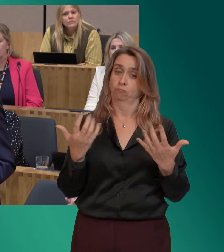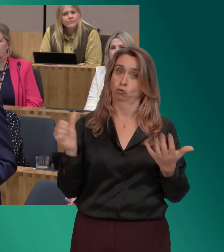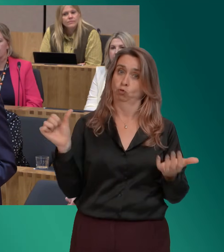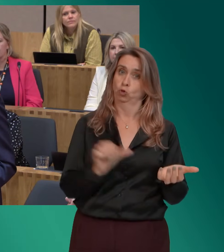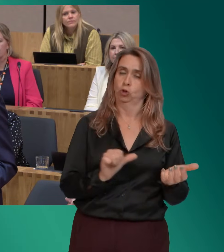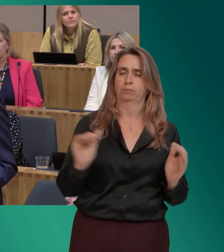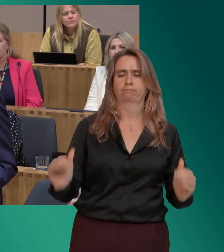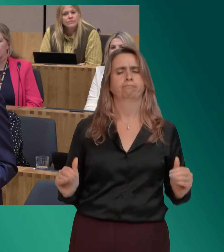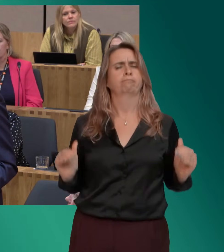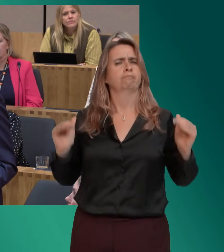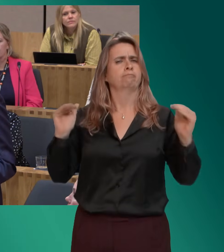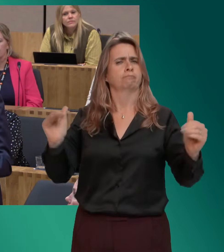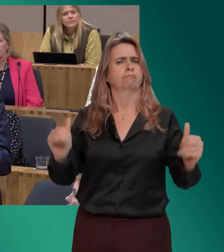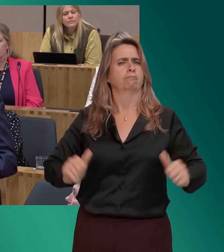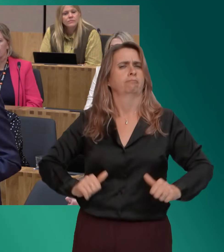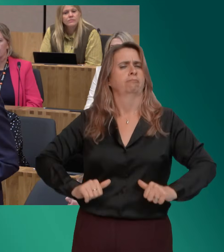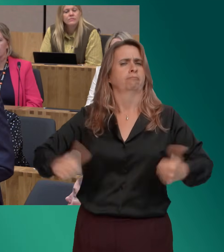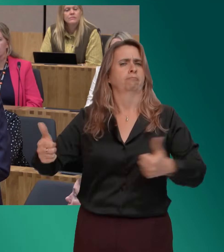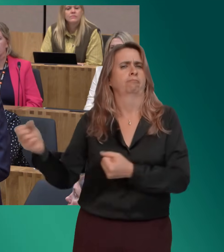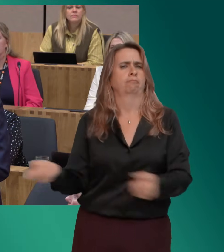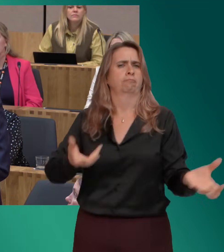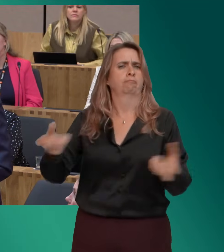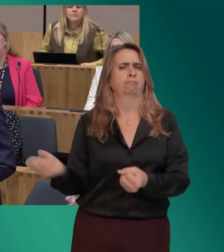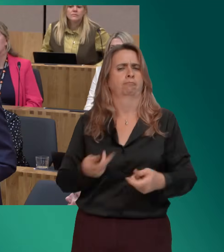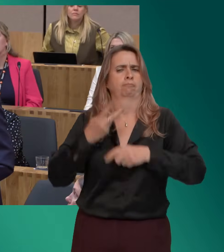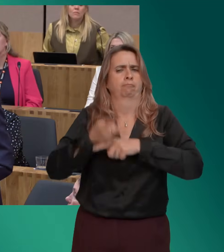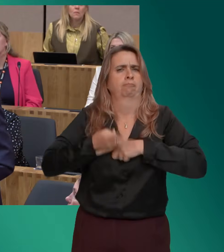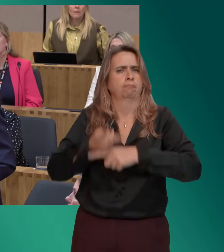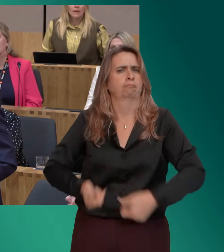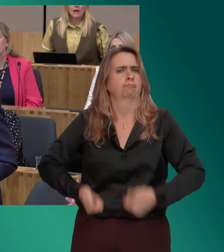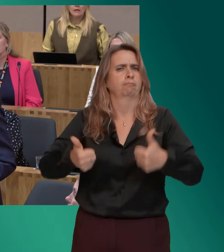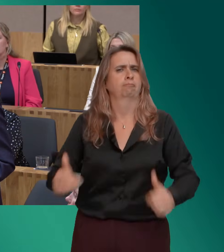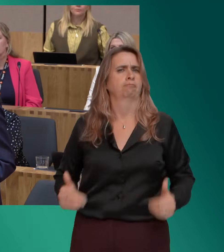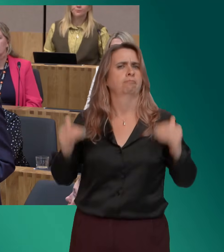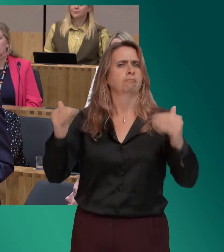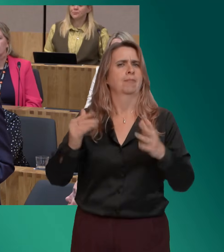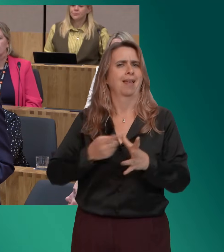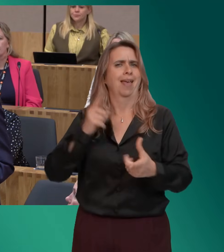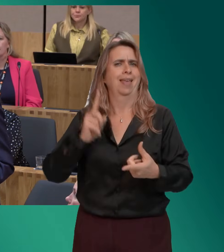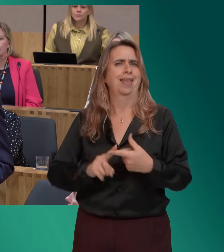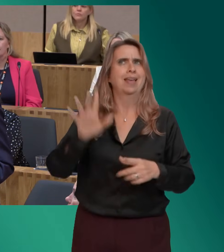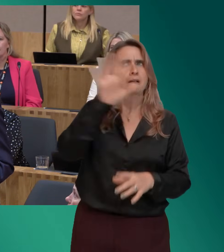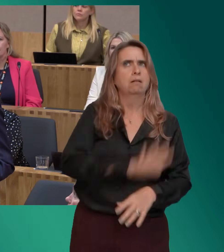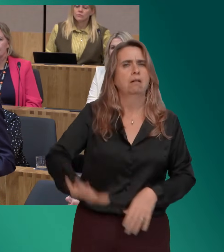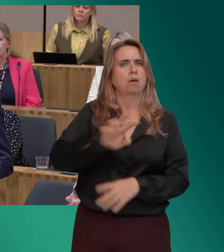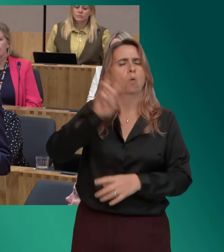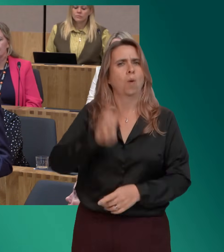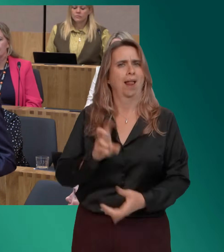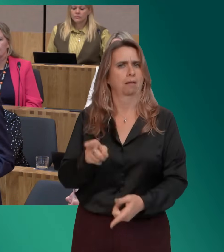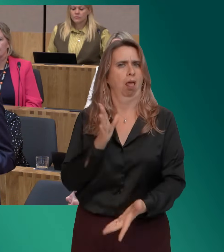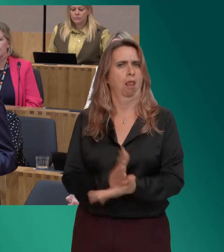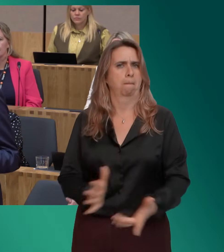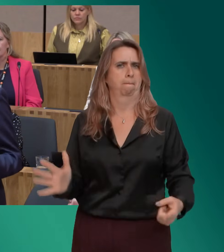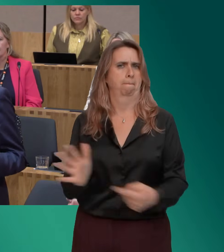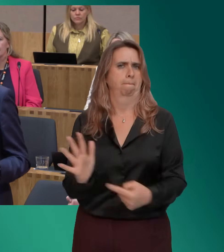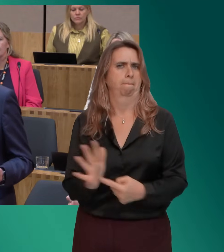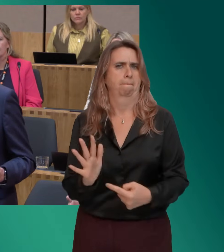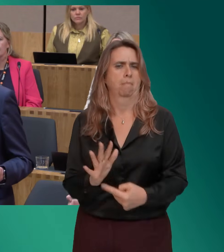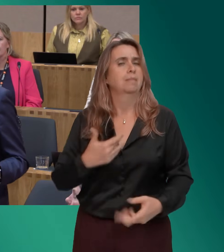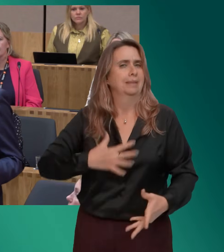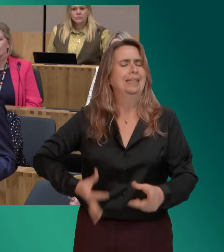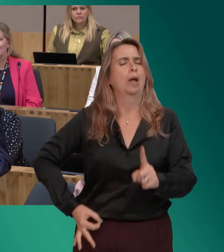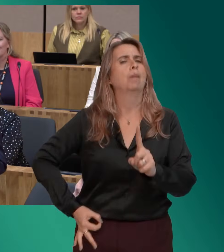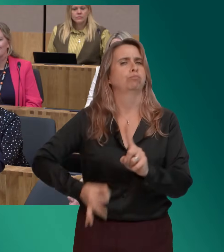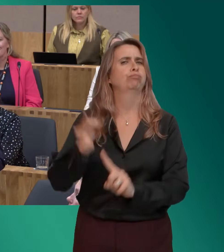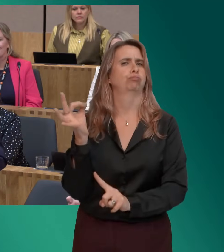high-quality accident and emergency in the members' constituency and throughout Wales is vitally important. We need a significant